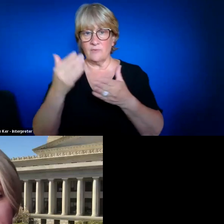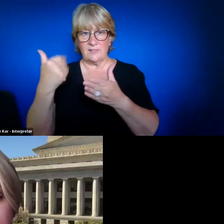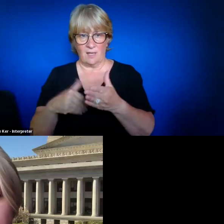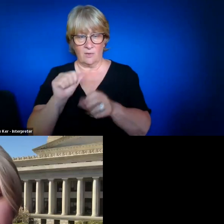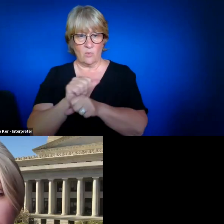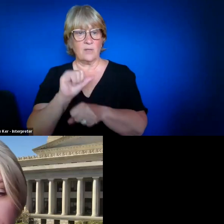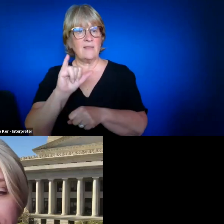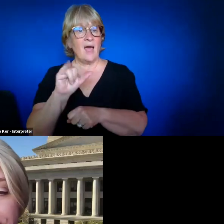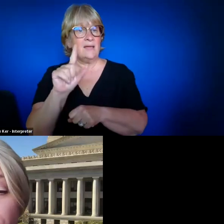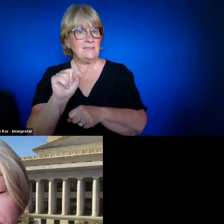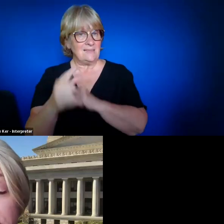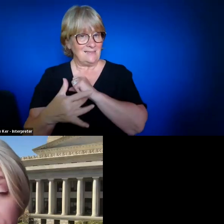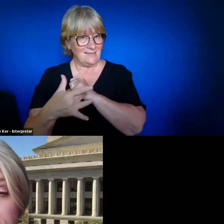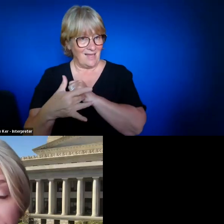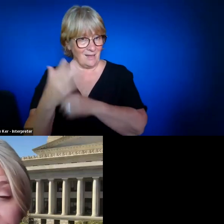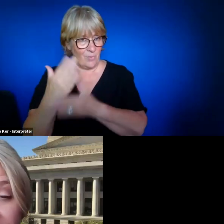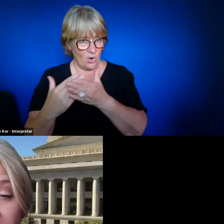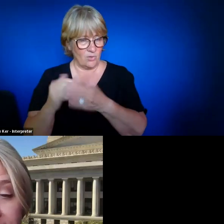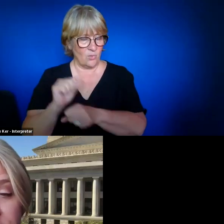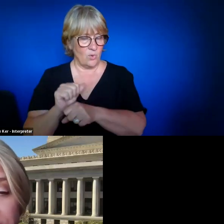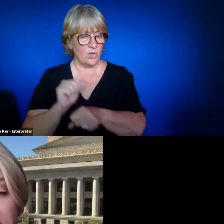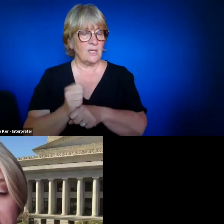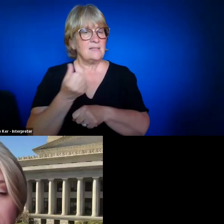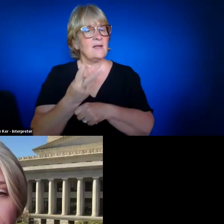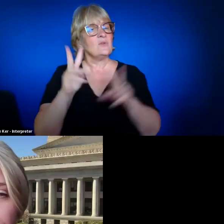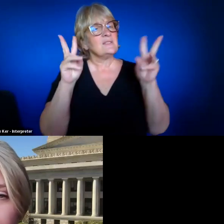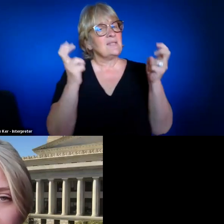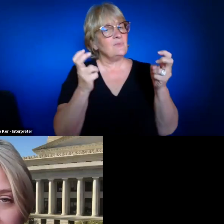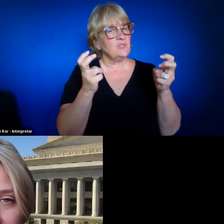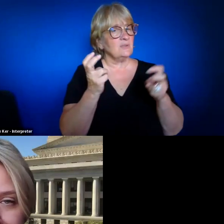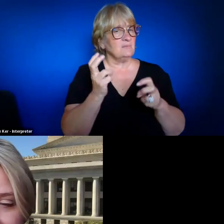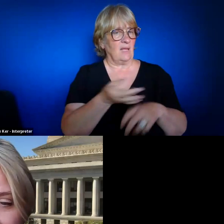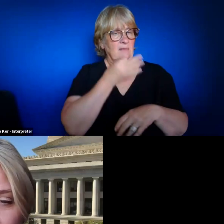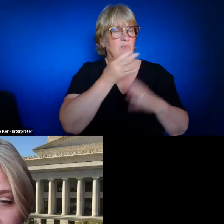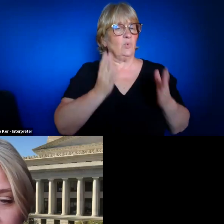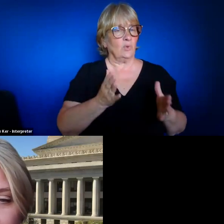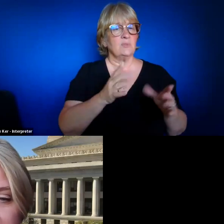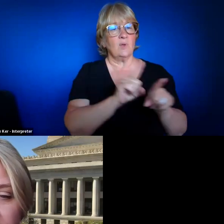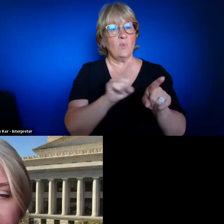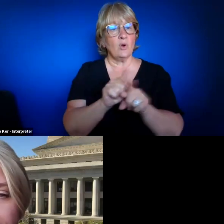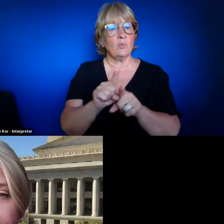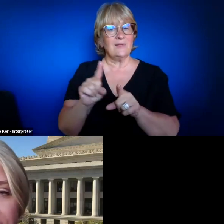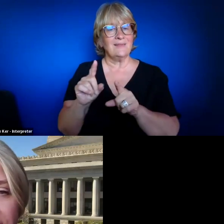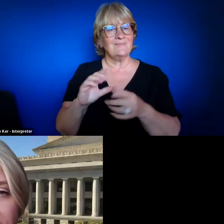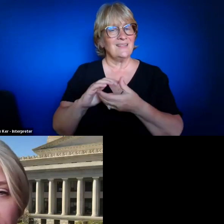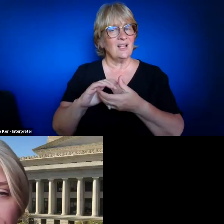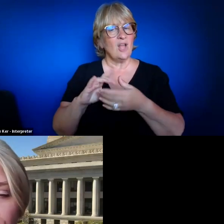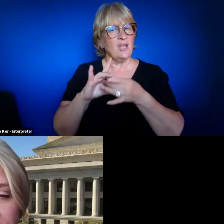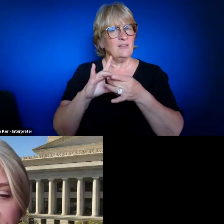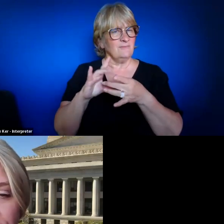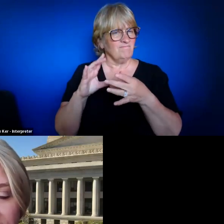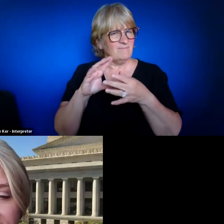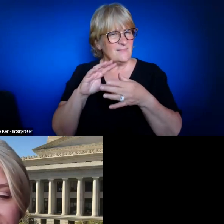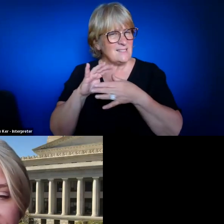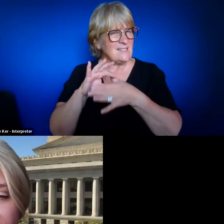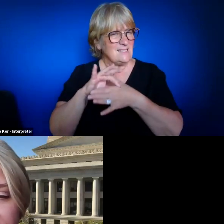IT tech side of the work. We have several subject matter experts. We work with a lot of stakeholder groups. And our goal